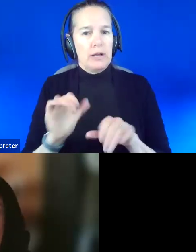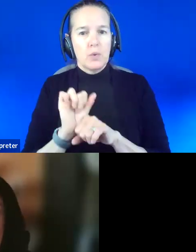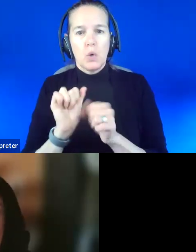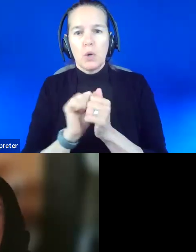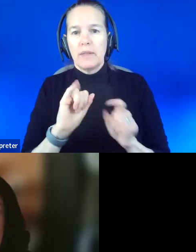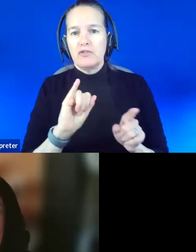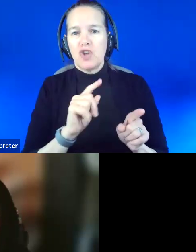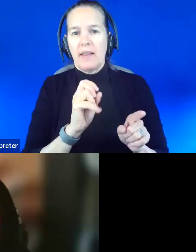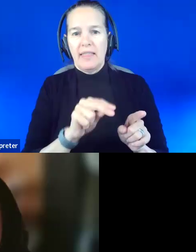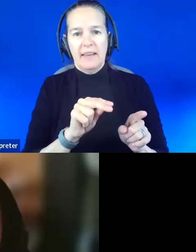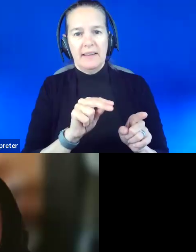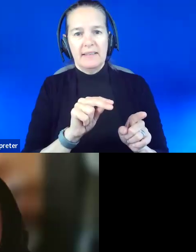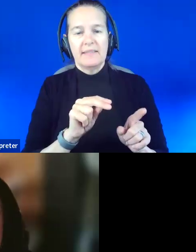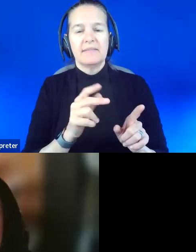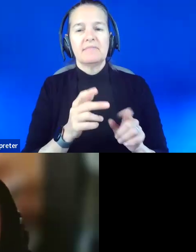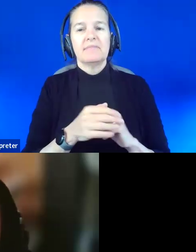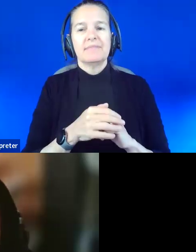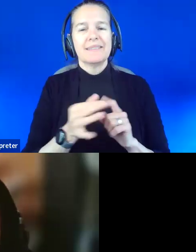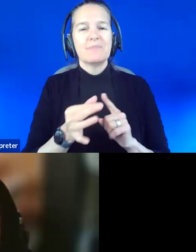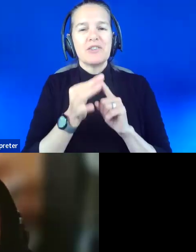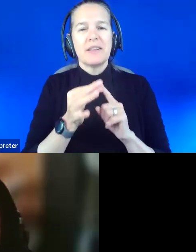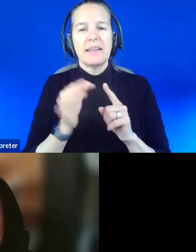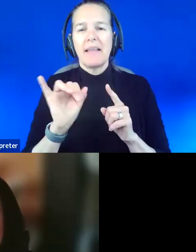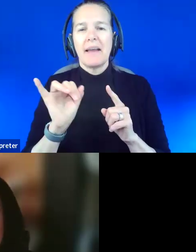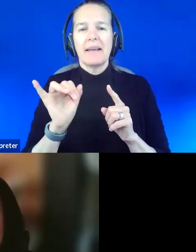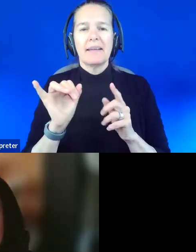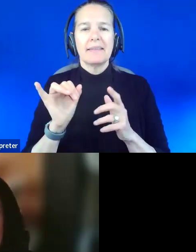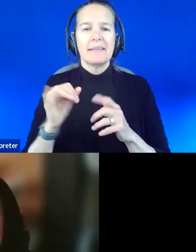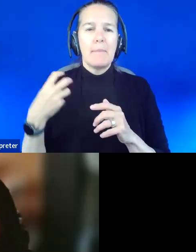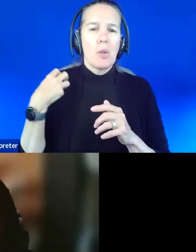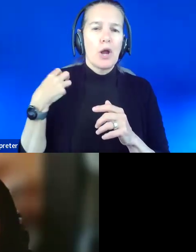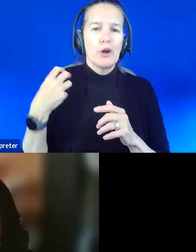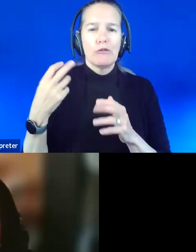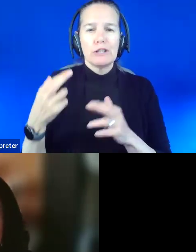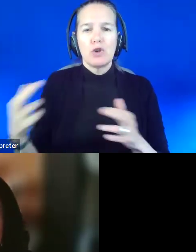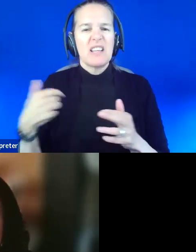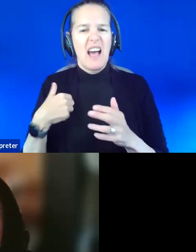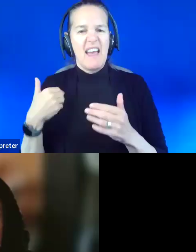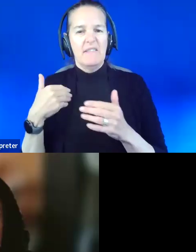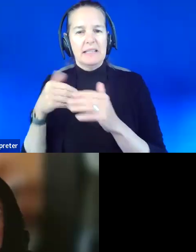Jonathan, especially in the employer kind of resource. I was coming from the accessible tech